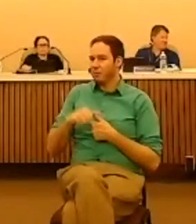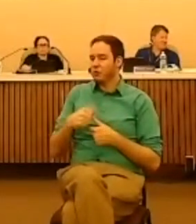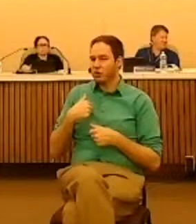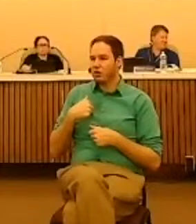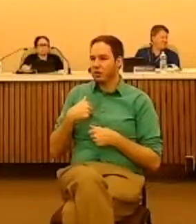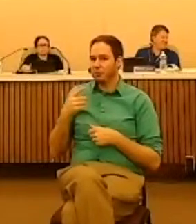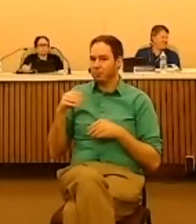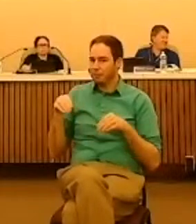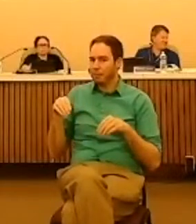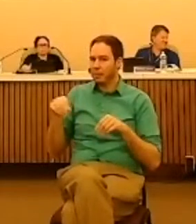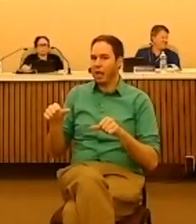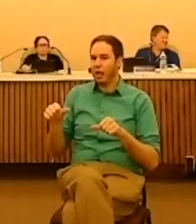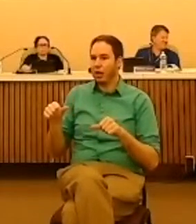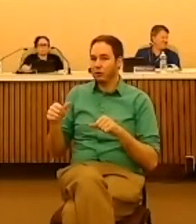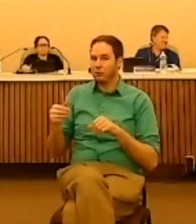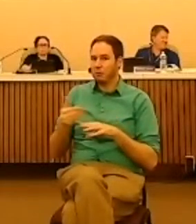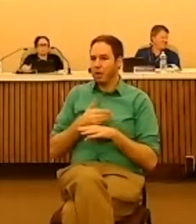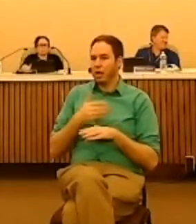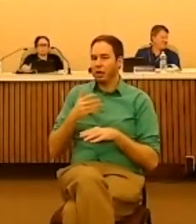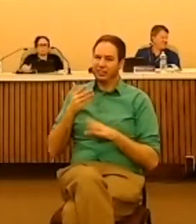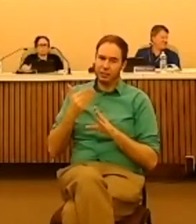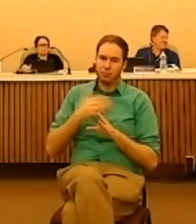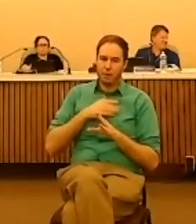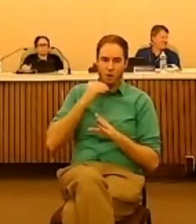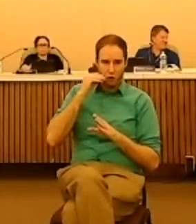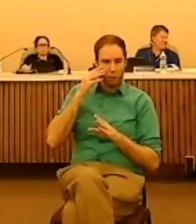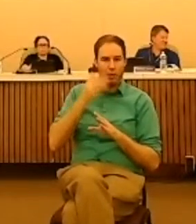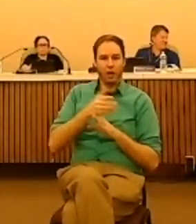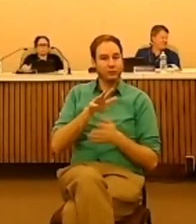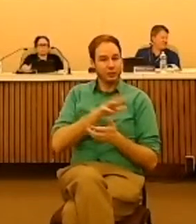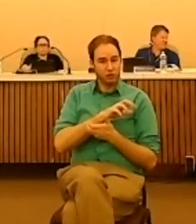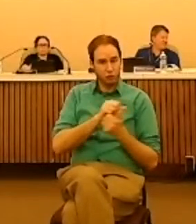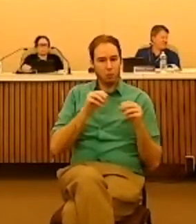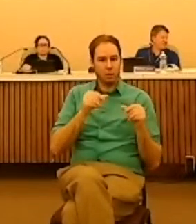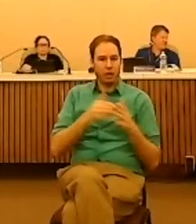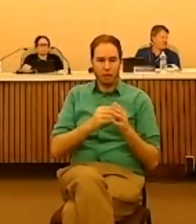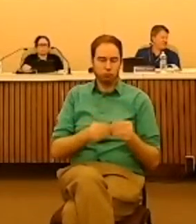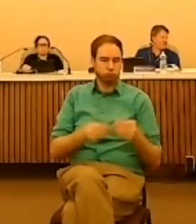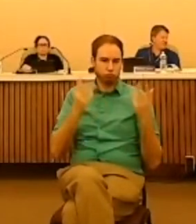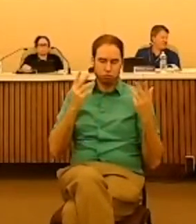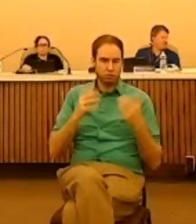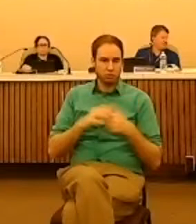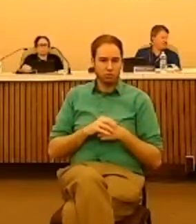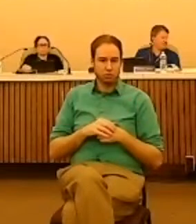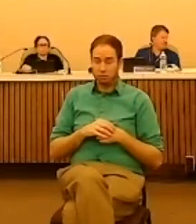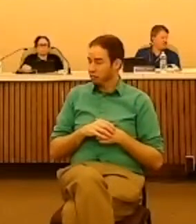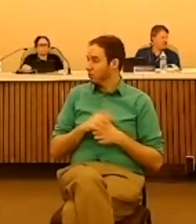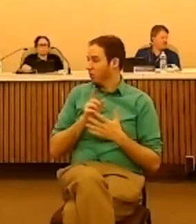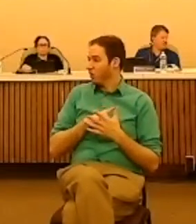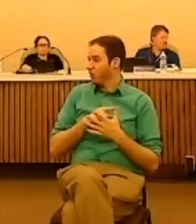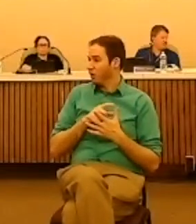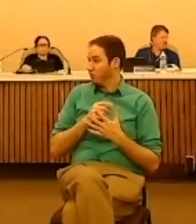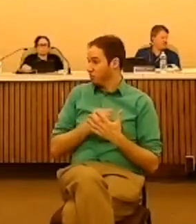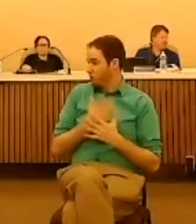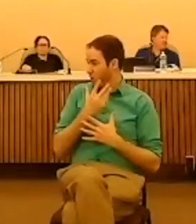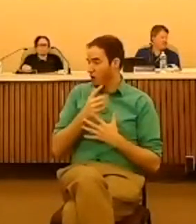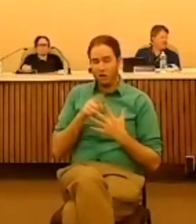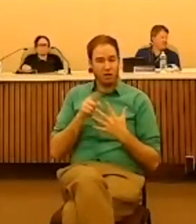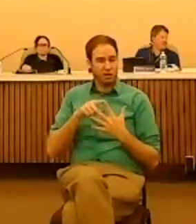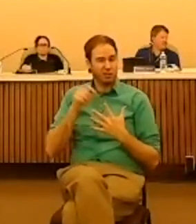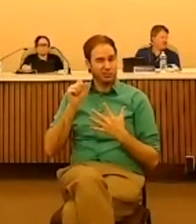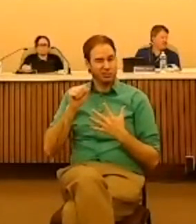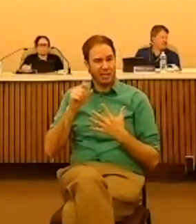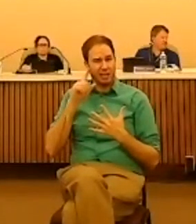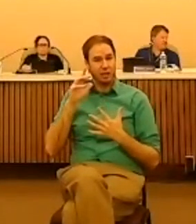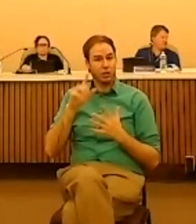that were planted behind my home after they were destroyed at one point. And they've grown, they were